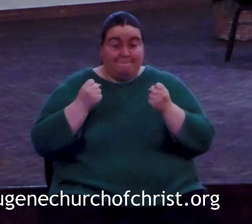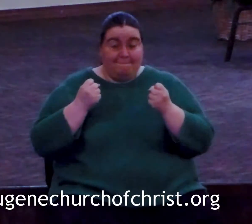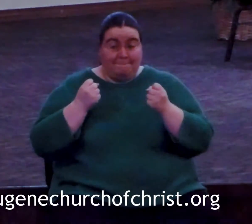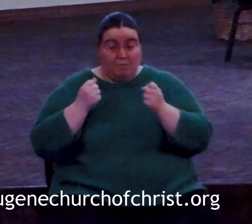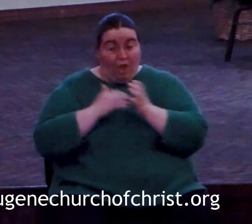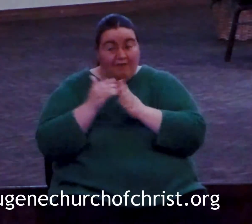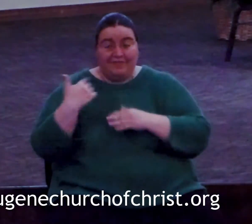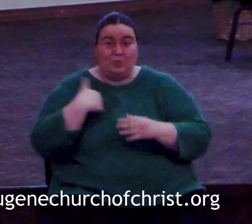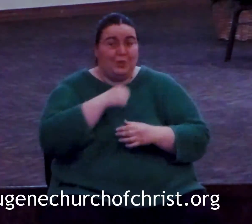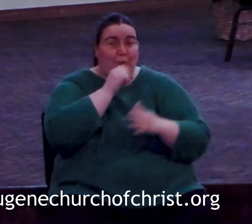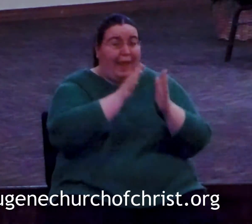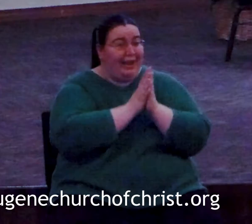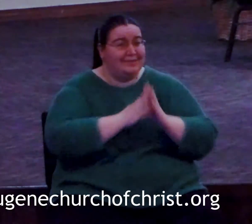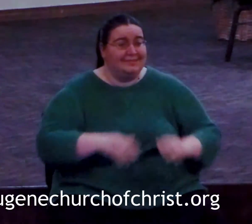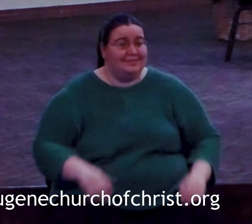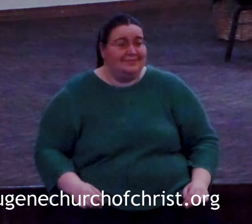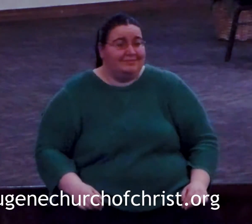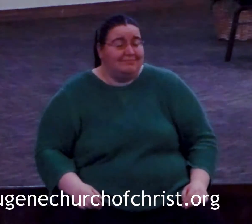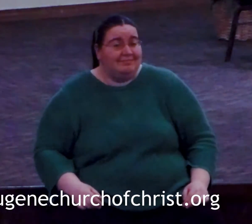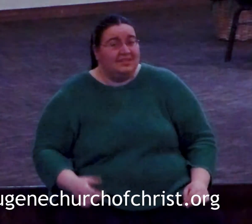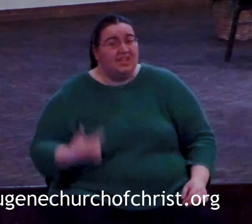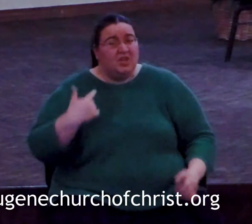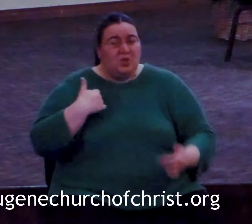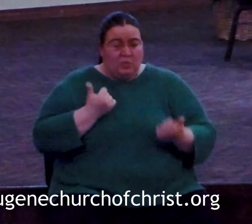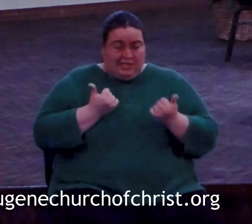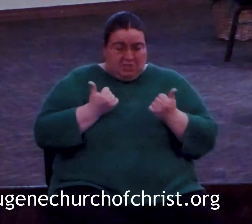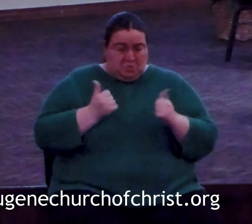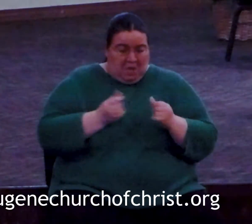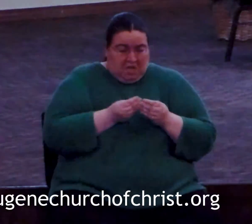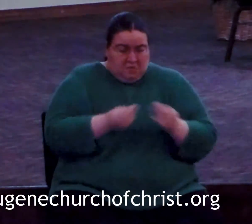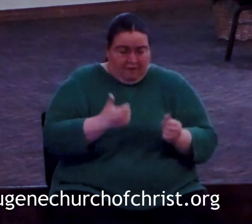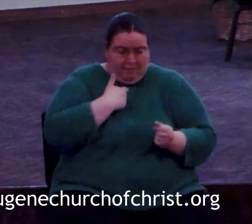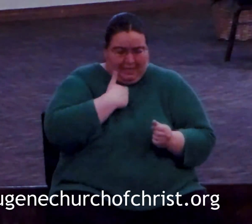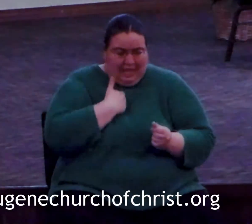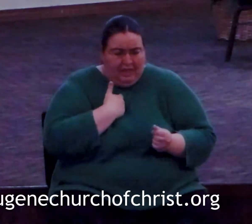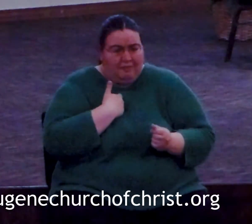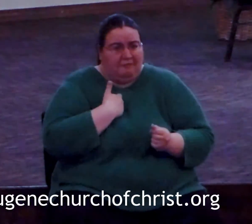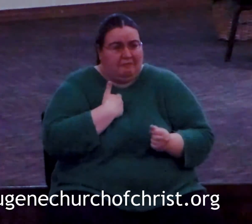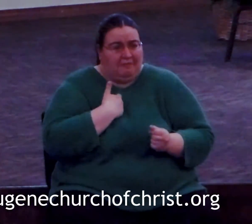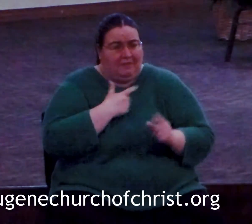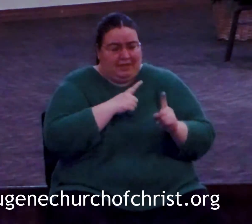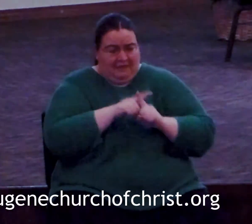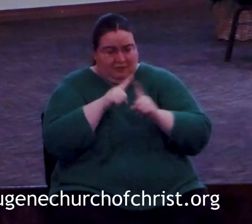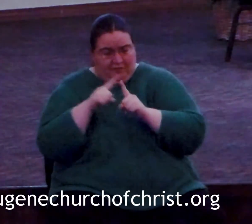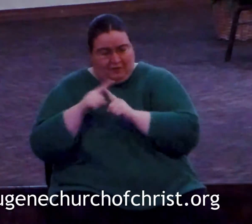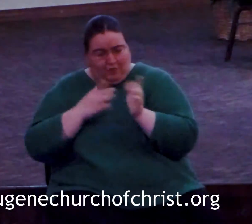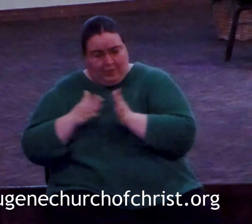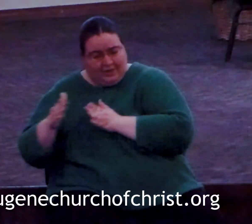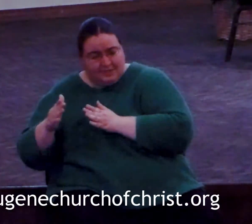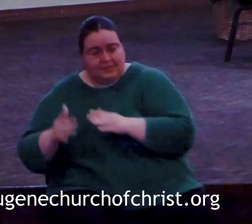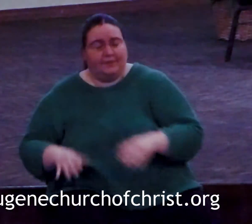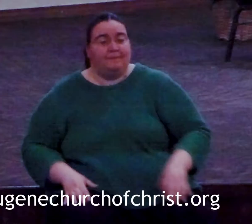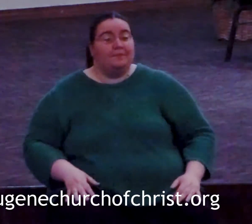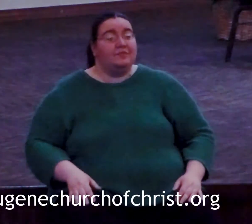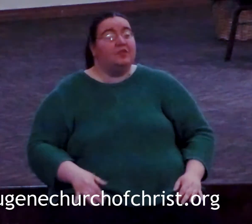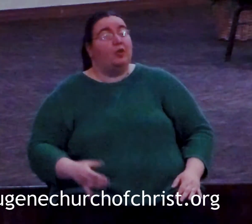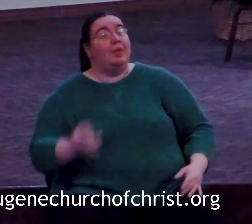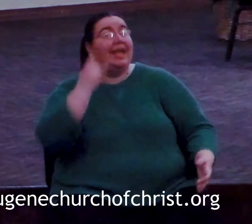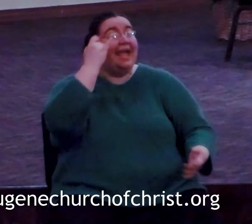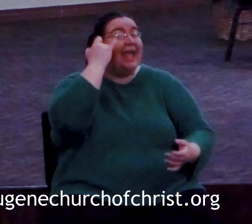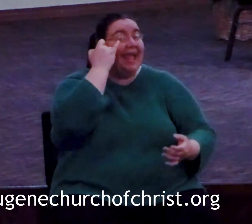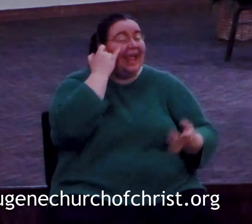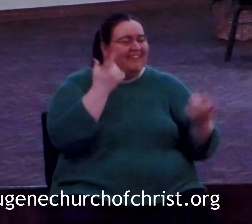We try to solve it every other way possible. I try to think of if this whole thing unfolded today, and we have a fishing boat out there. I have a friend who